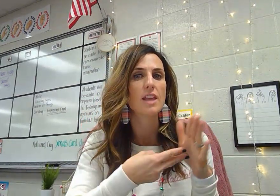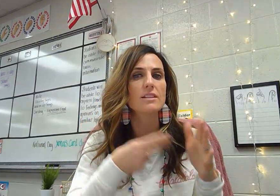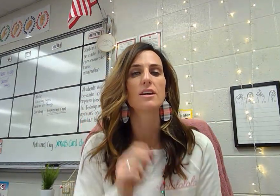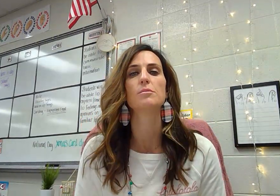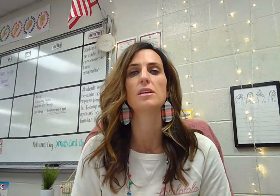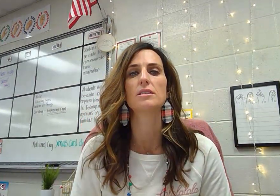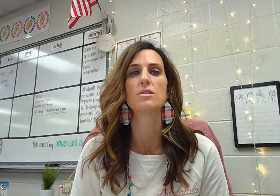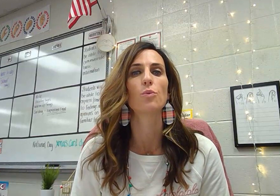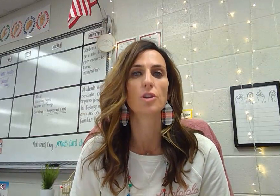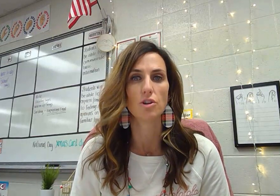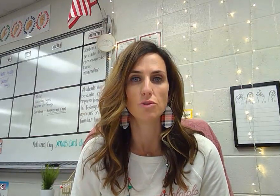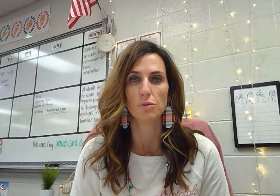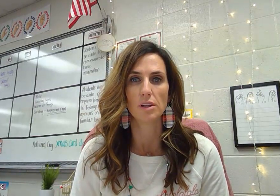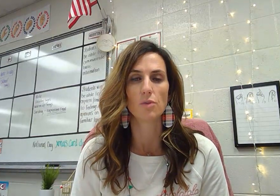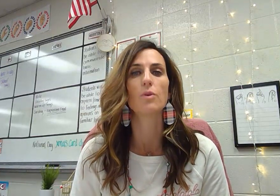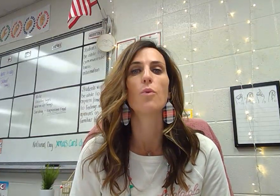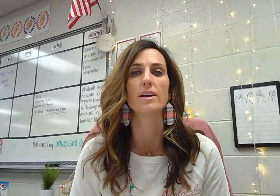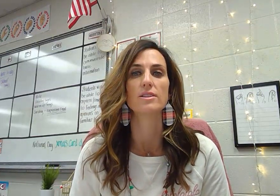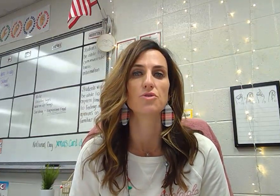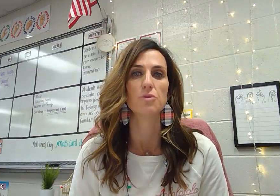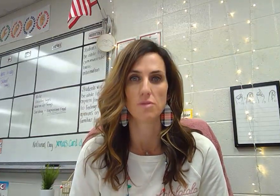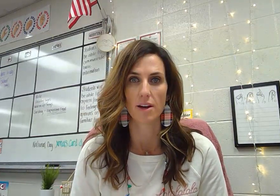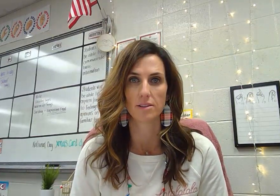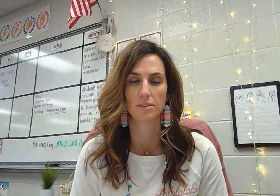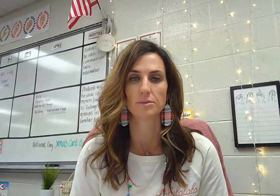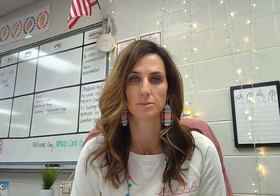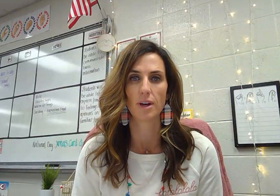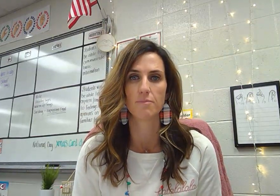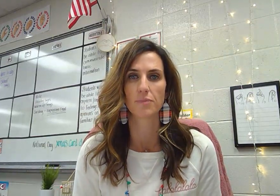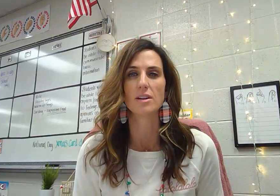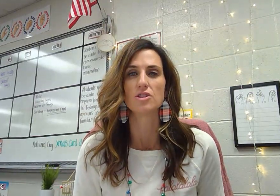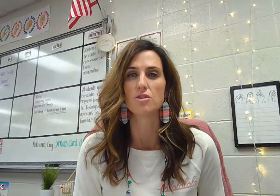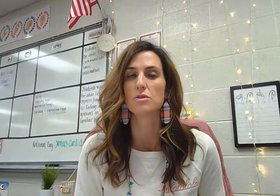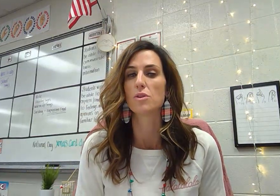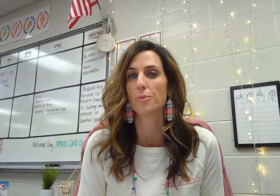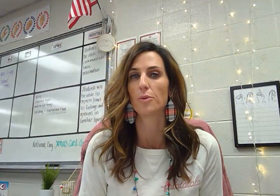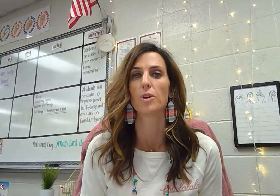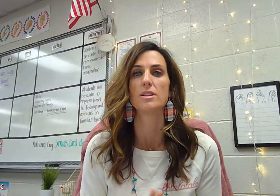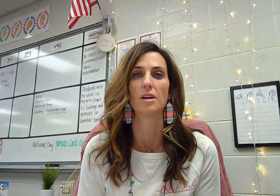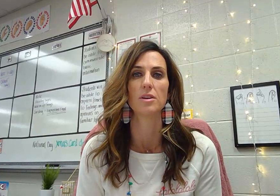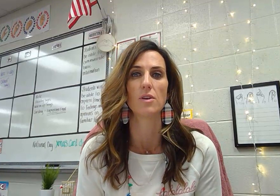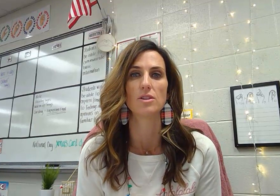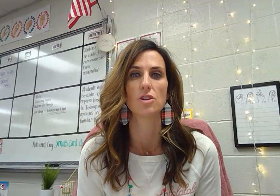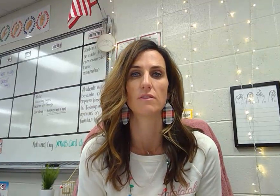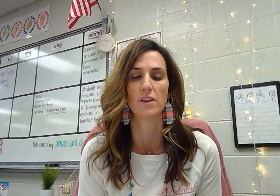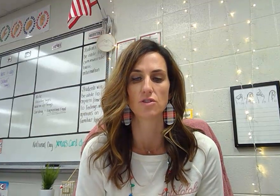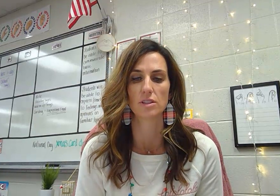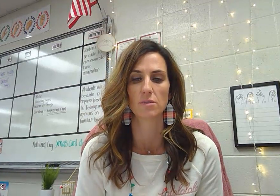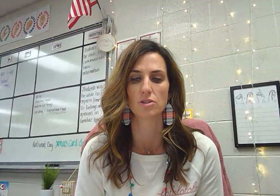that sign means what are you doing or why did you do that? Okay, and it's used with appropriate WH facial